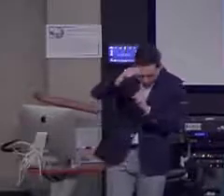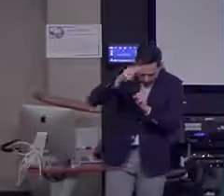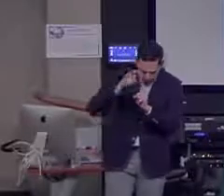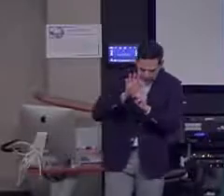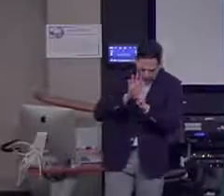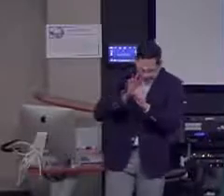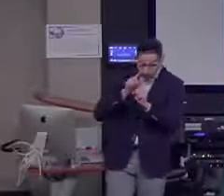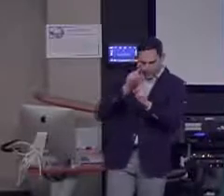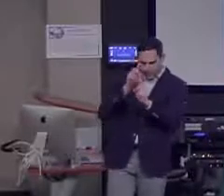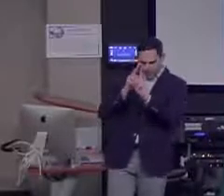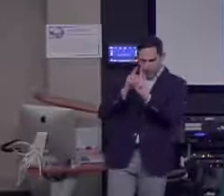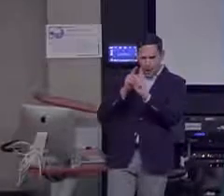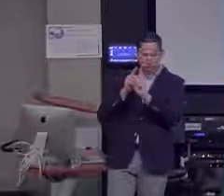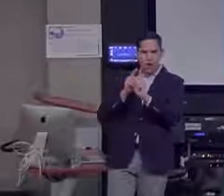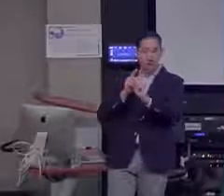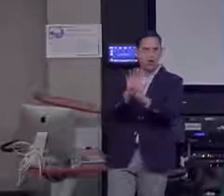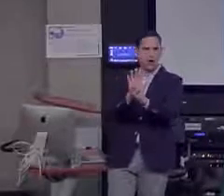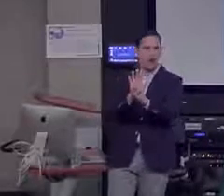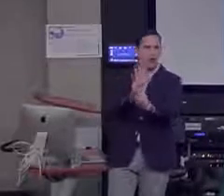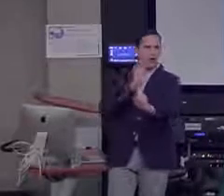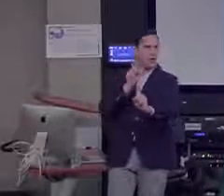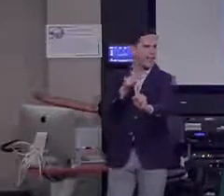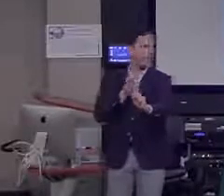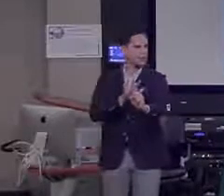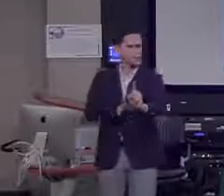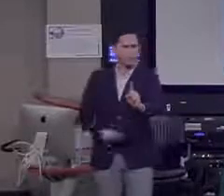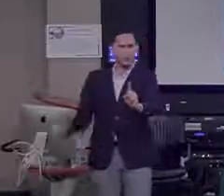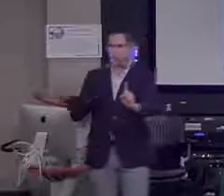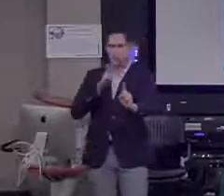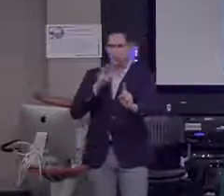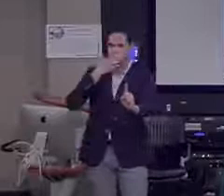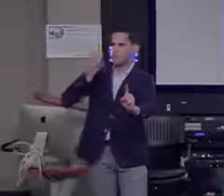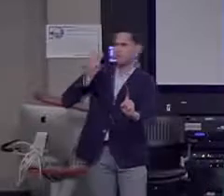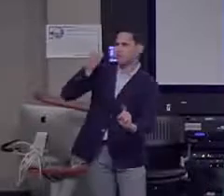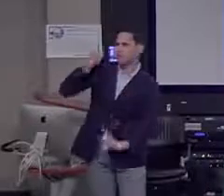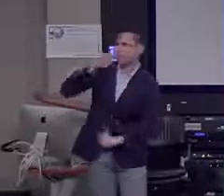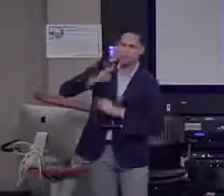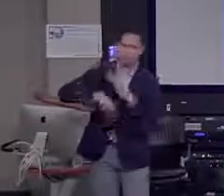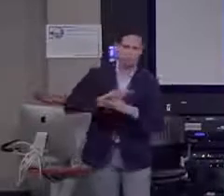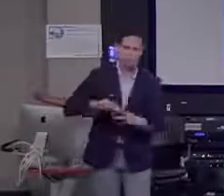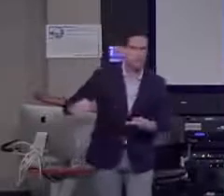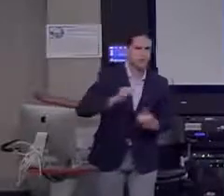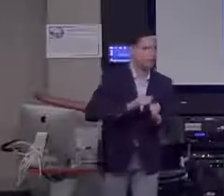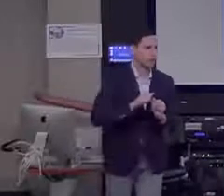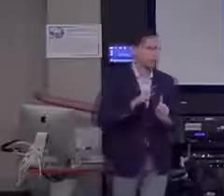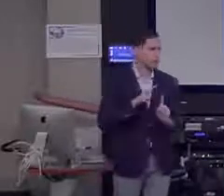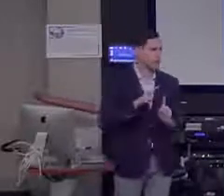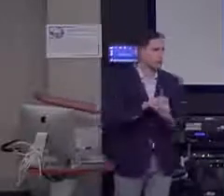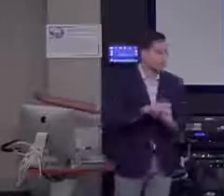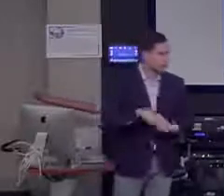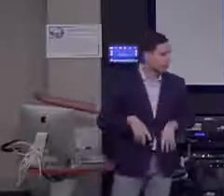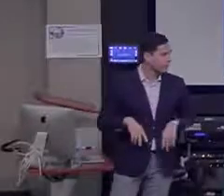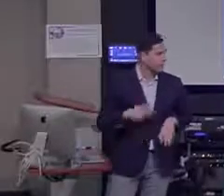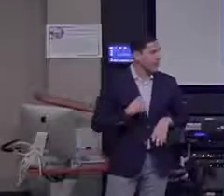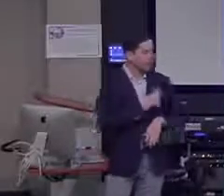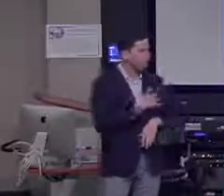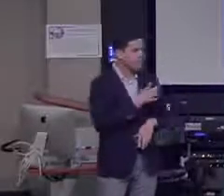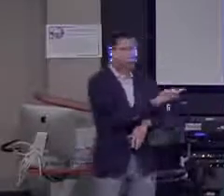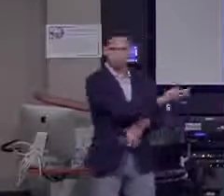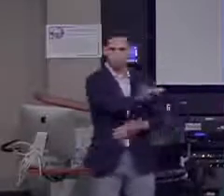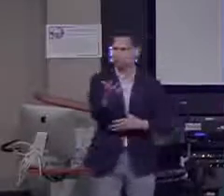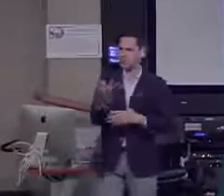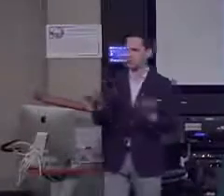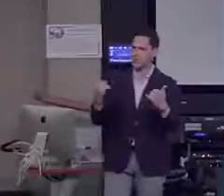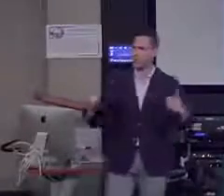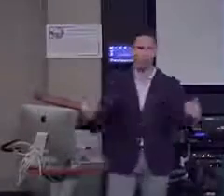little bit like you do on Google Maps and get a broader view. So our challenge to all of you is to ask whether